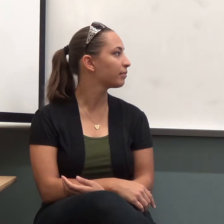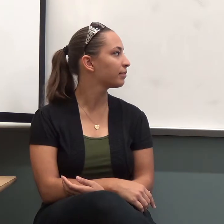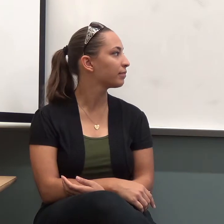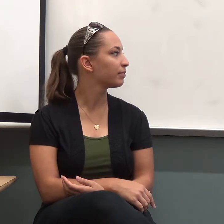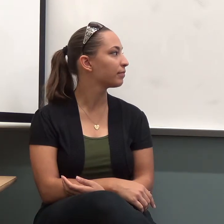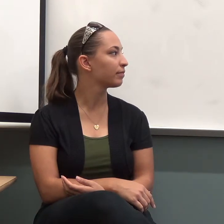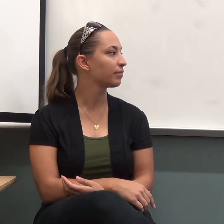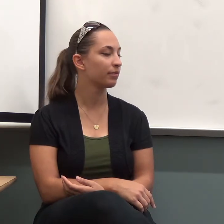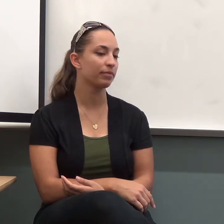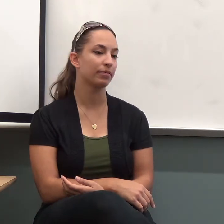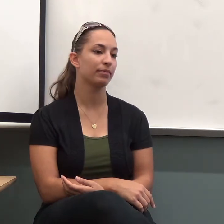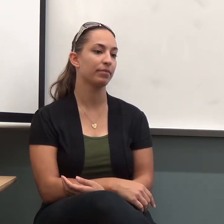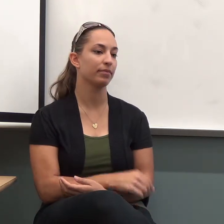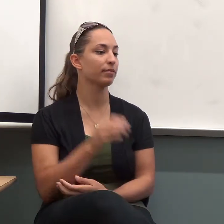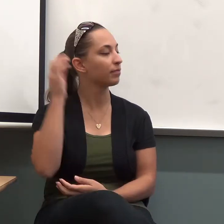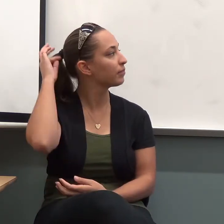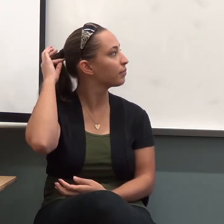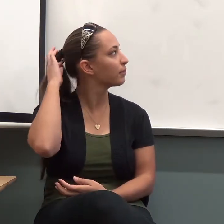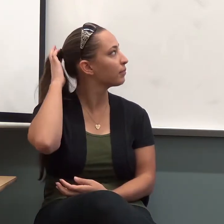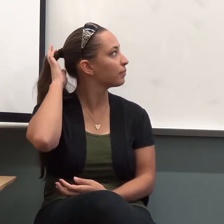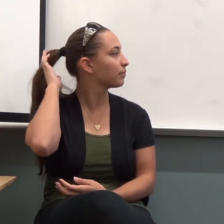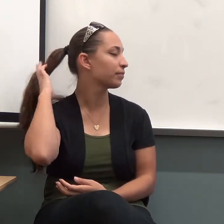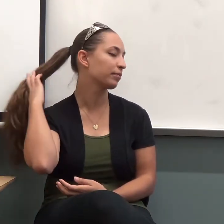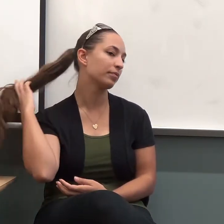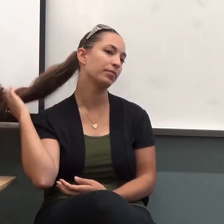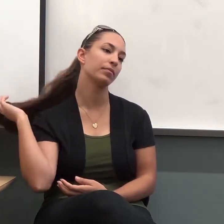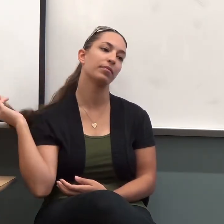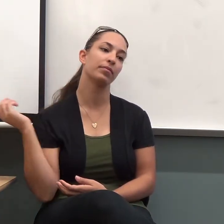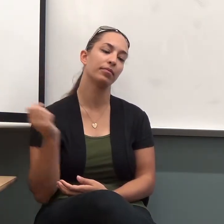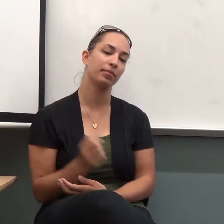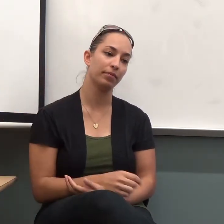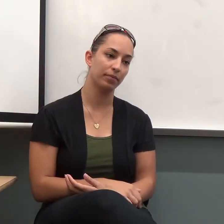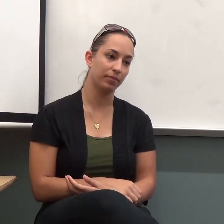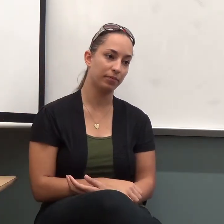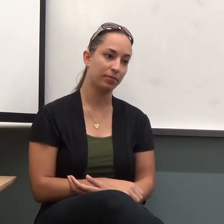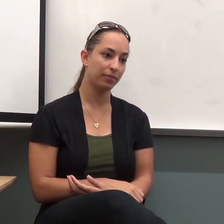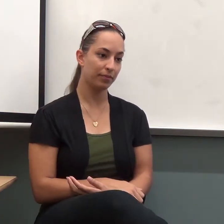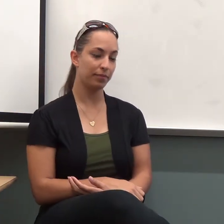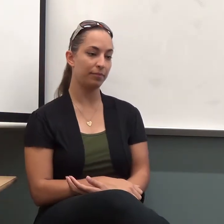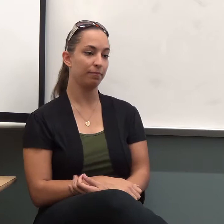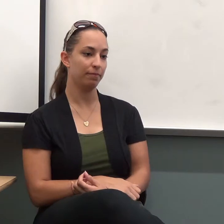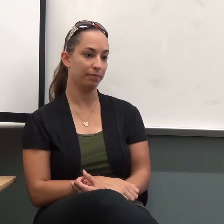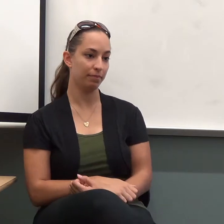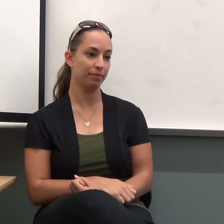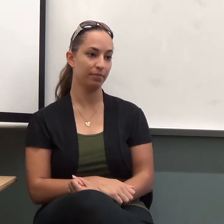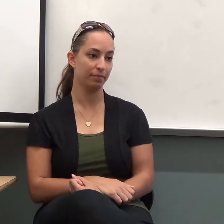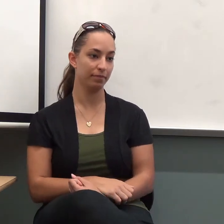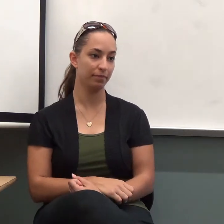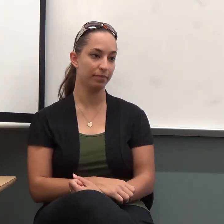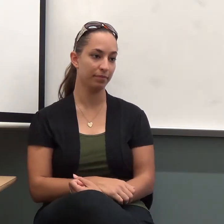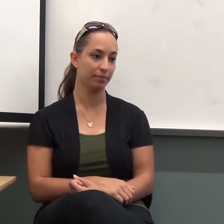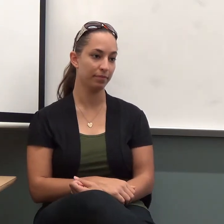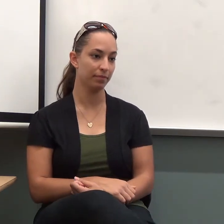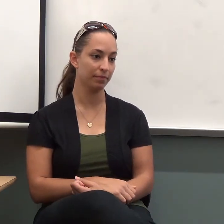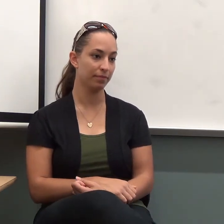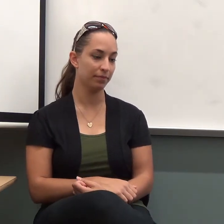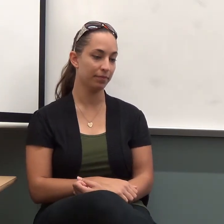an assignment on these in the near future. So you're going to have these. If you don't have them, I can't help you. You're not going to pass the